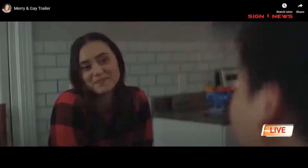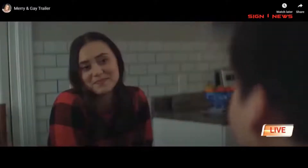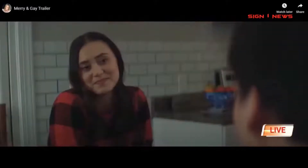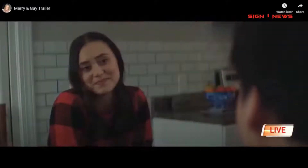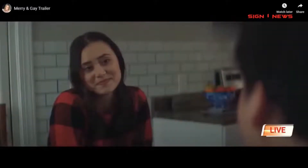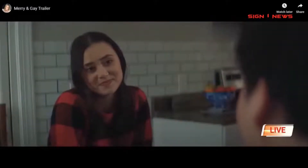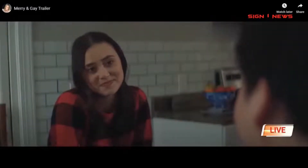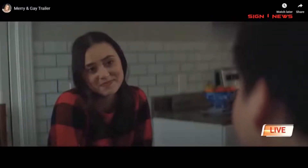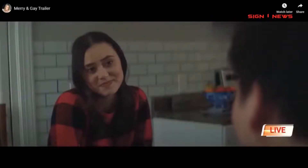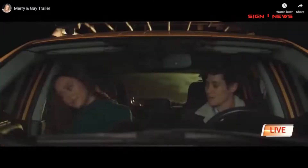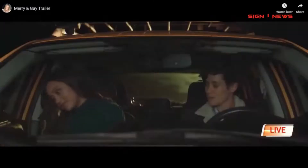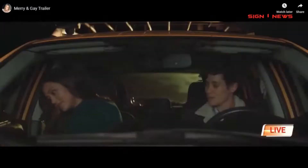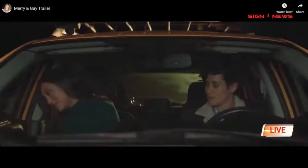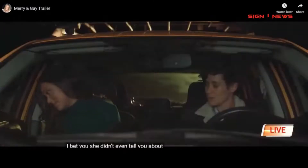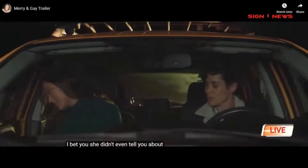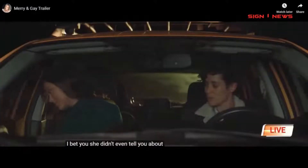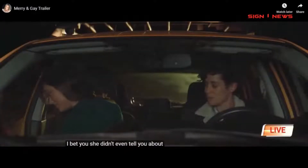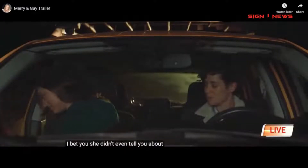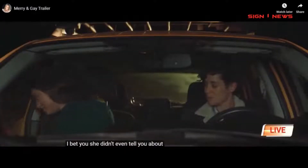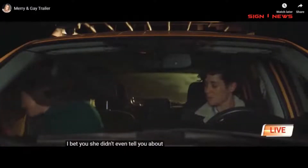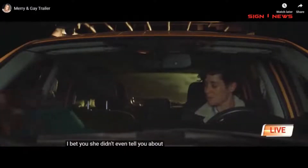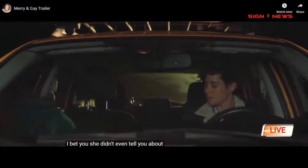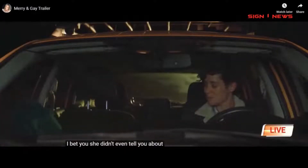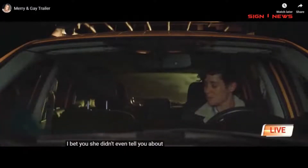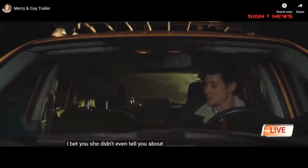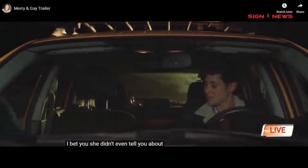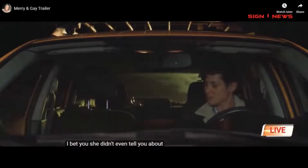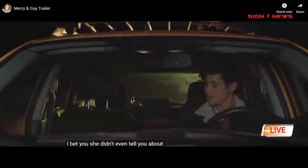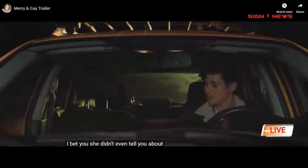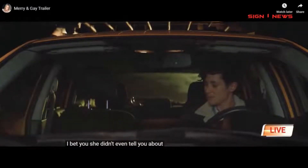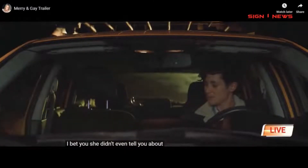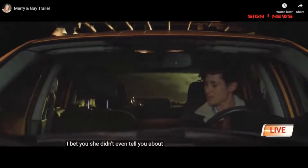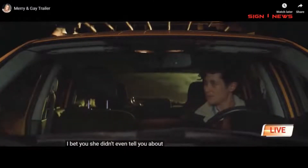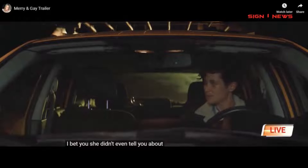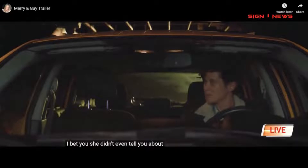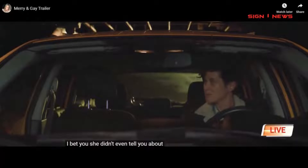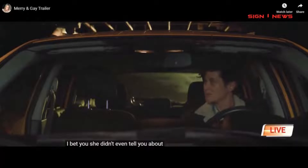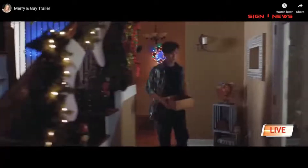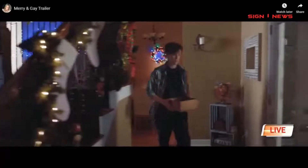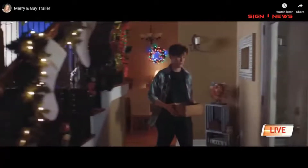I bet you she didn't even tell you about the offers from Hollywood.